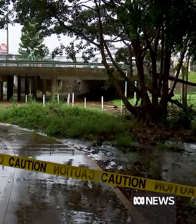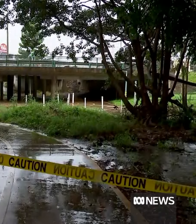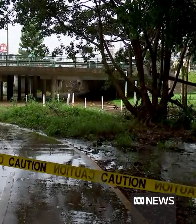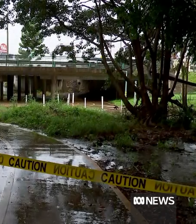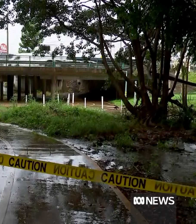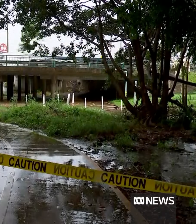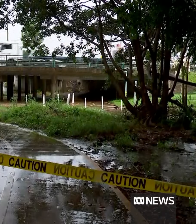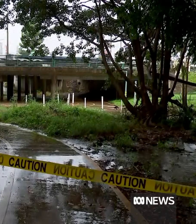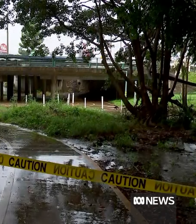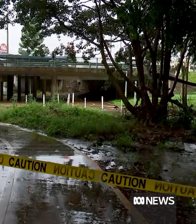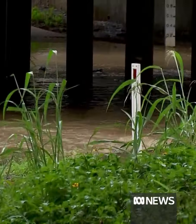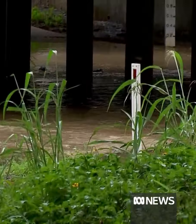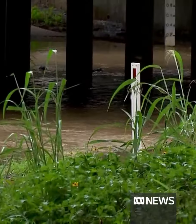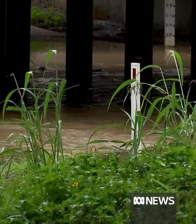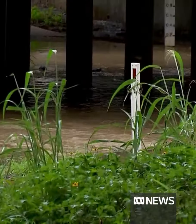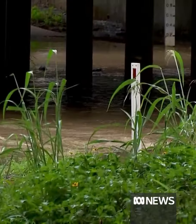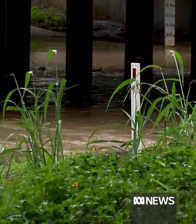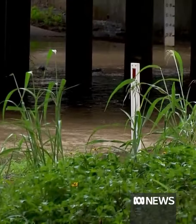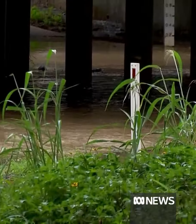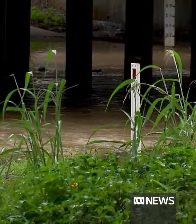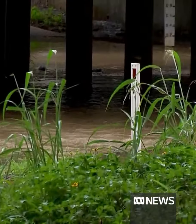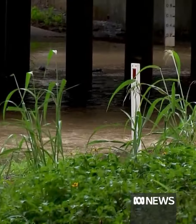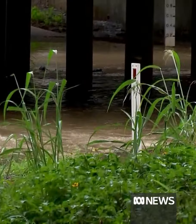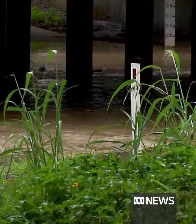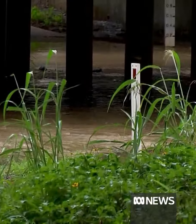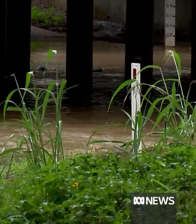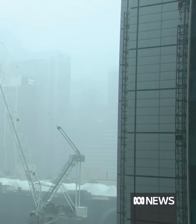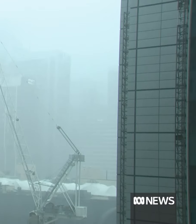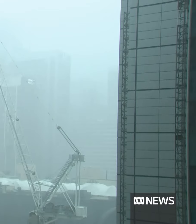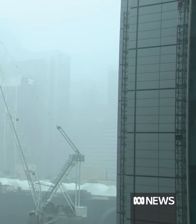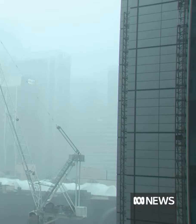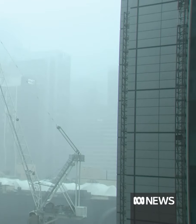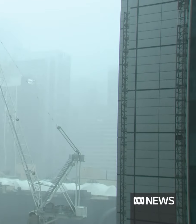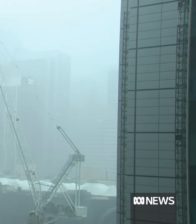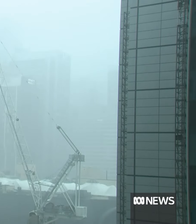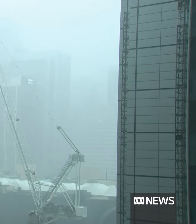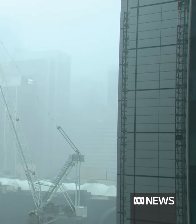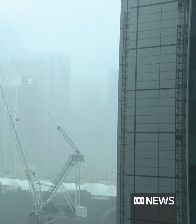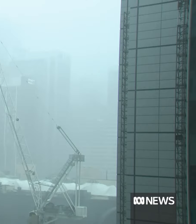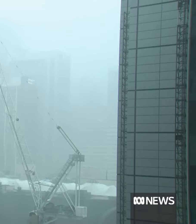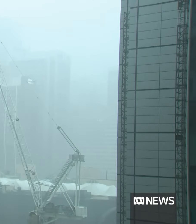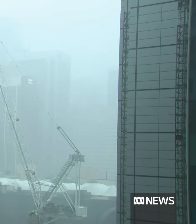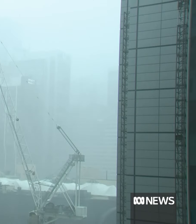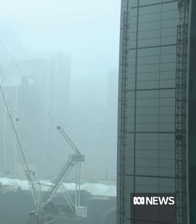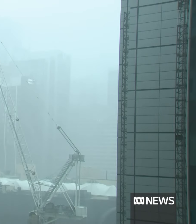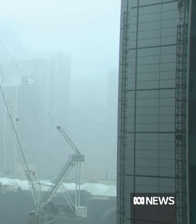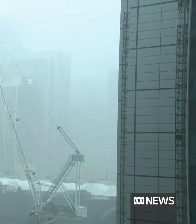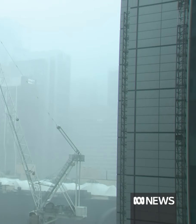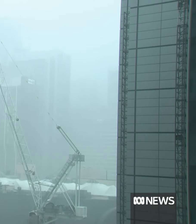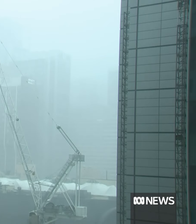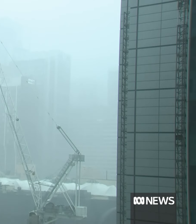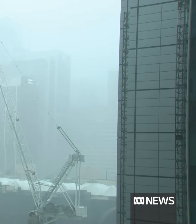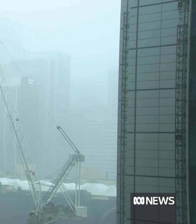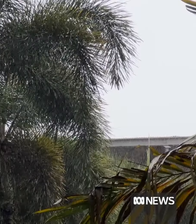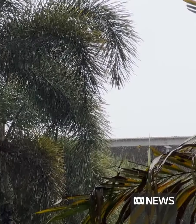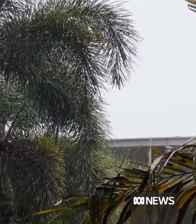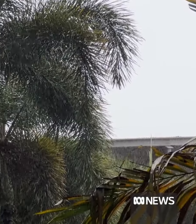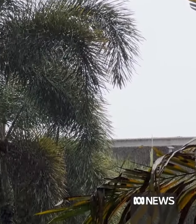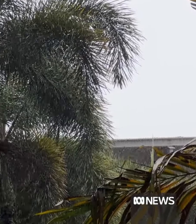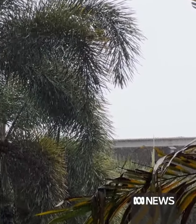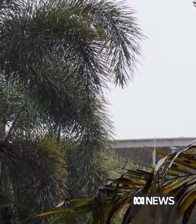storm tides before the system moves inland. Areas south of Cairns to St Lawrence are expected to feel the effects from